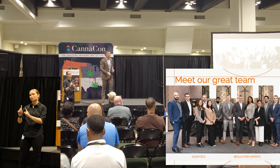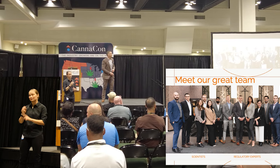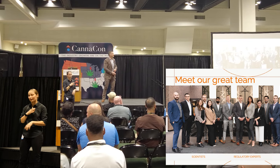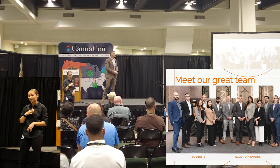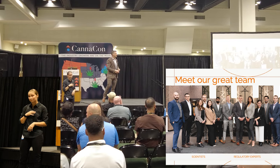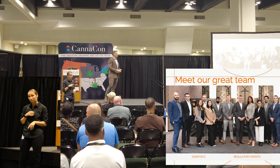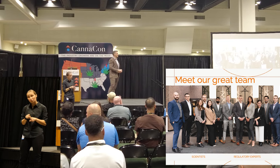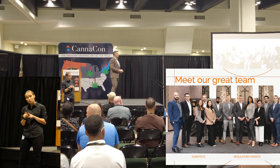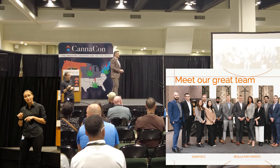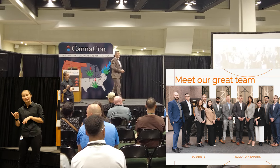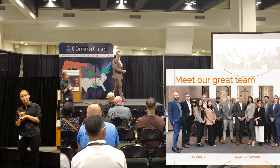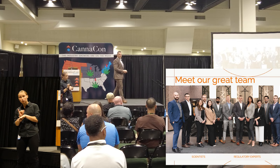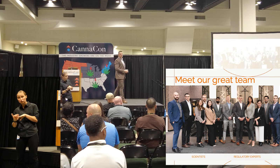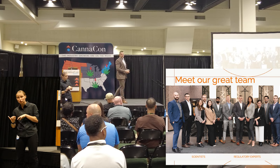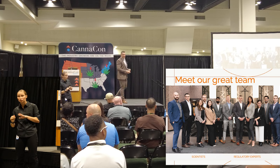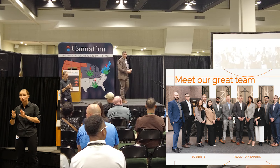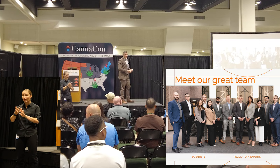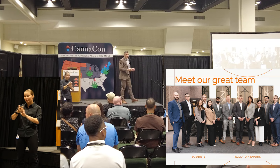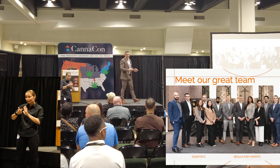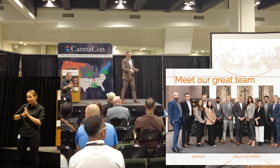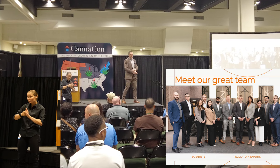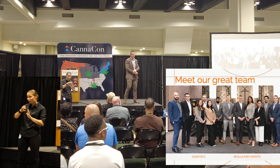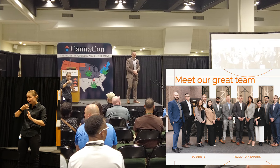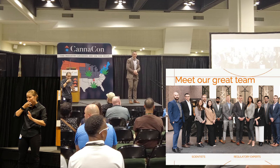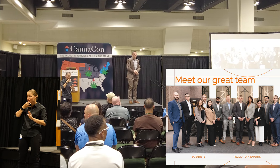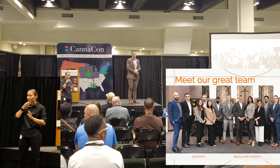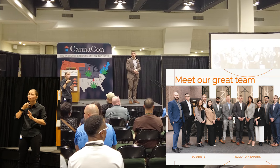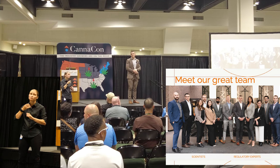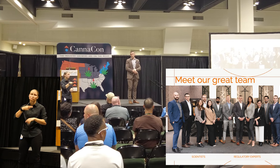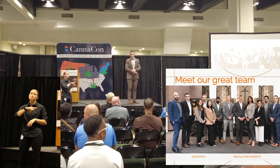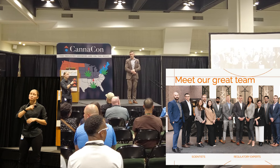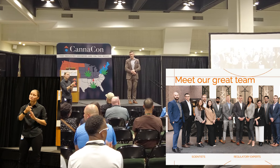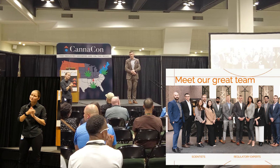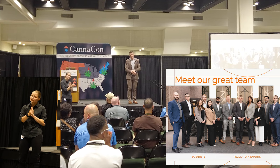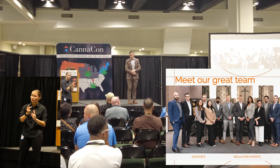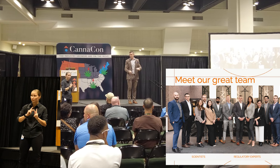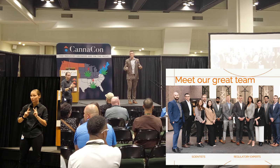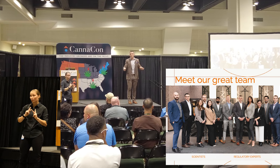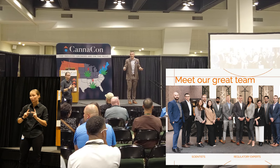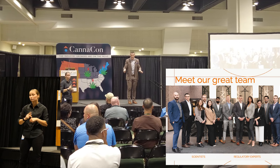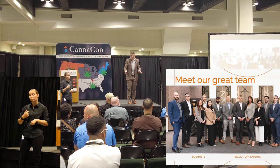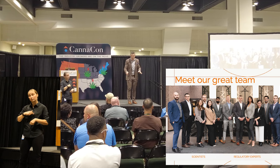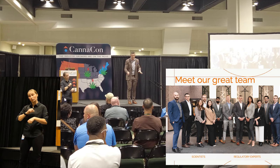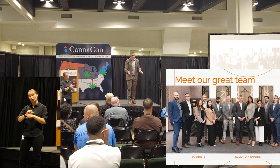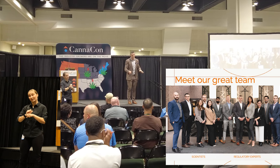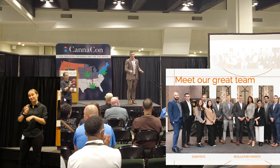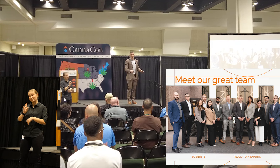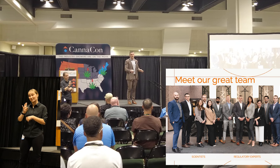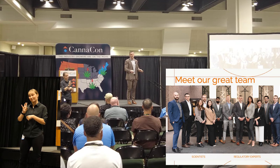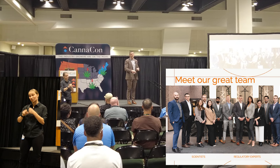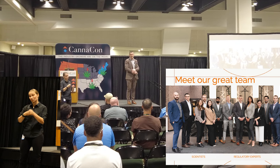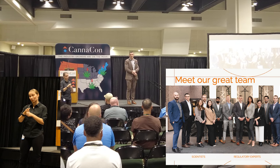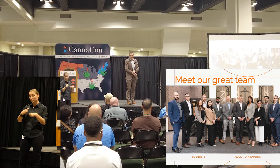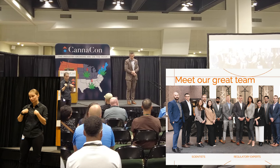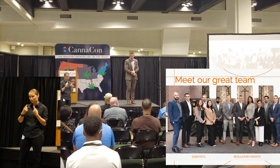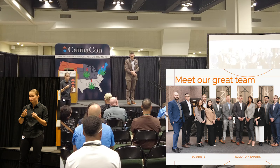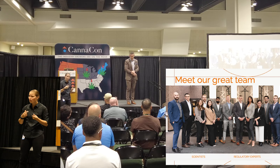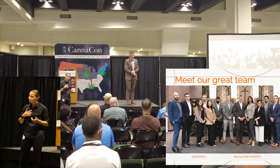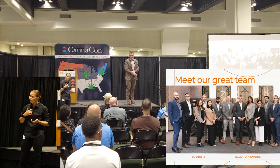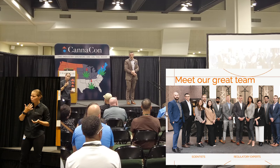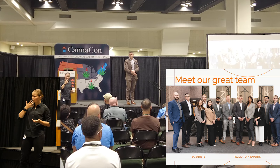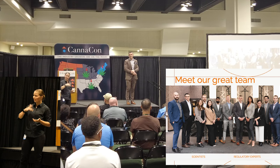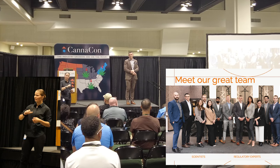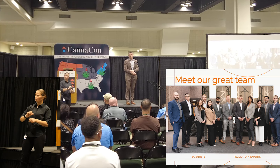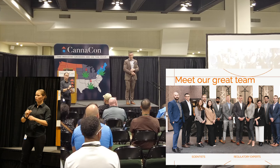interns, regulatory experts, got a lot of talent on our team. We've been doing this for 7 years. We're very, very lucky to be in this industry. I feel very, very